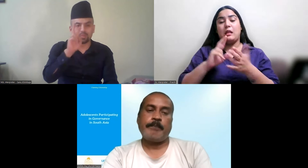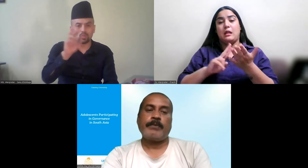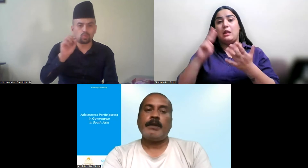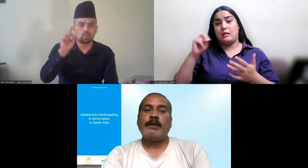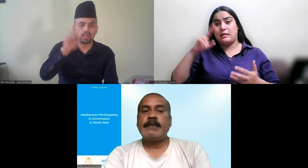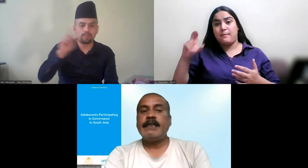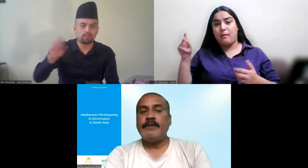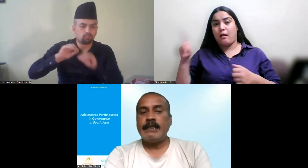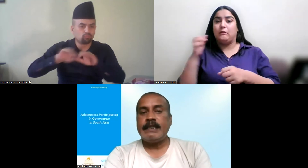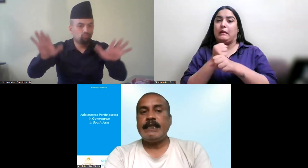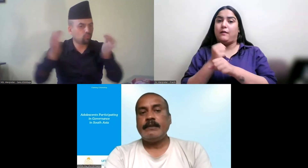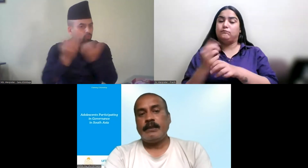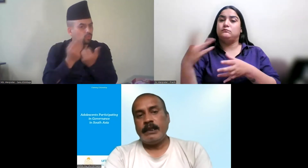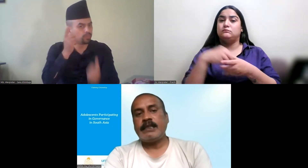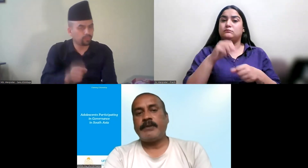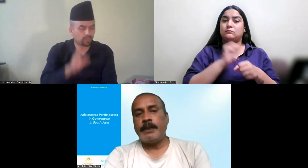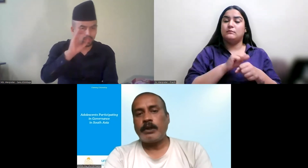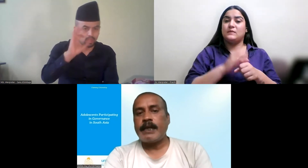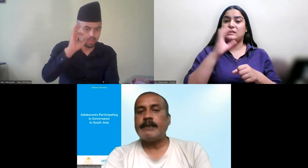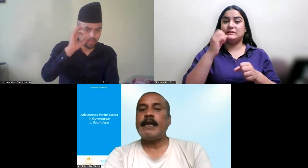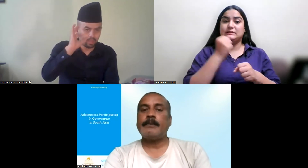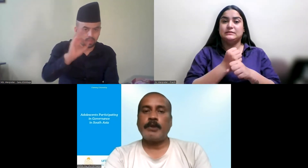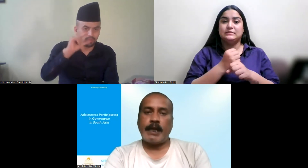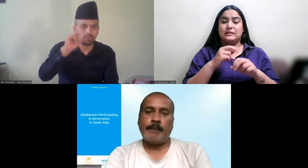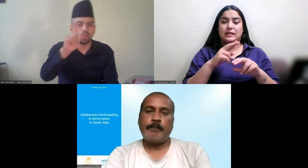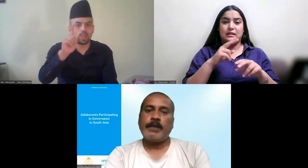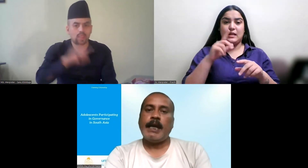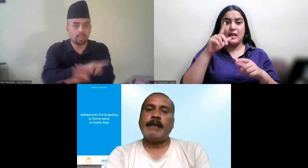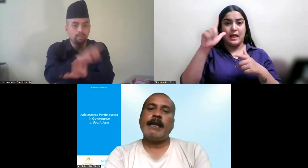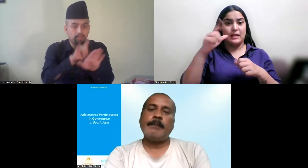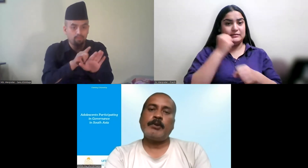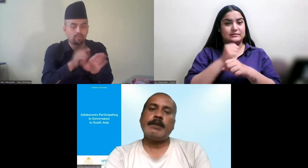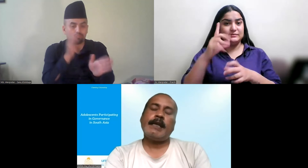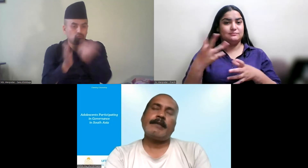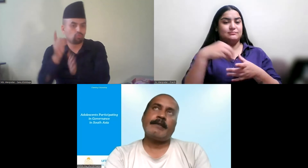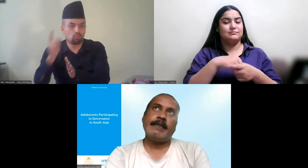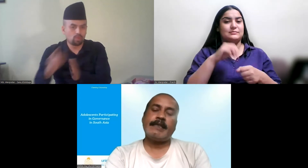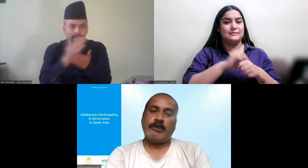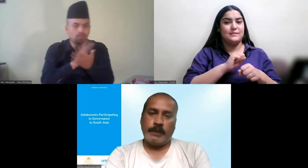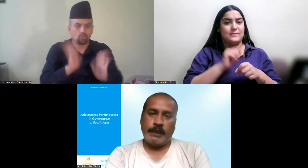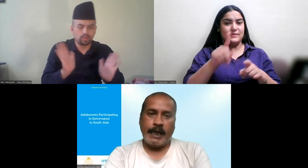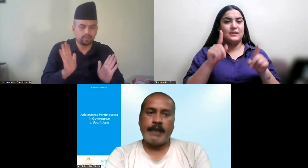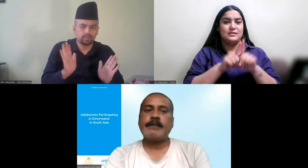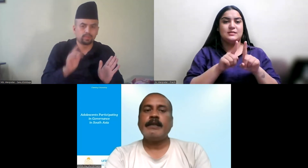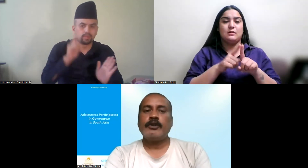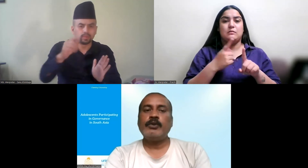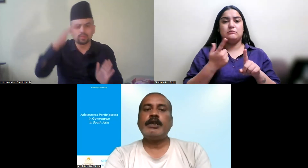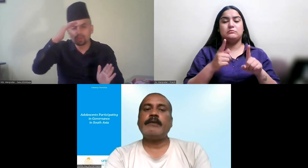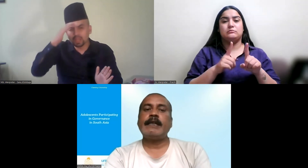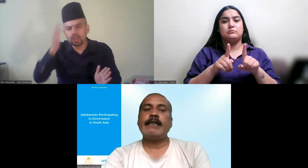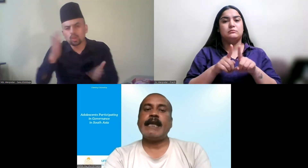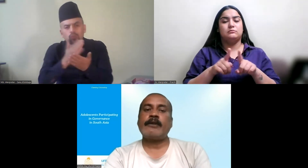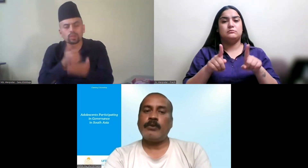2011. CFLG is a framework rather than a program, and an approach that seeks to enhance